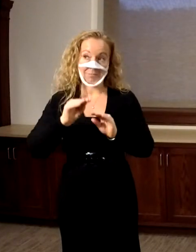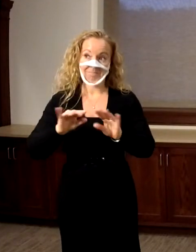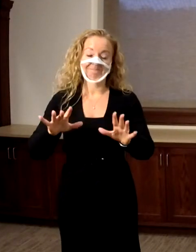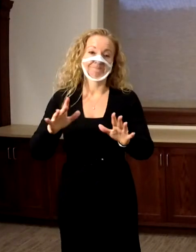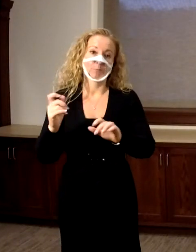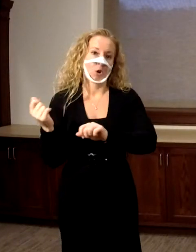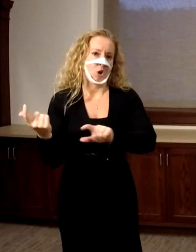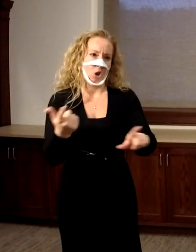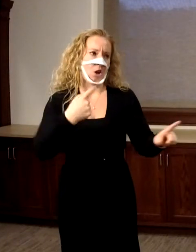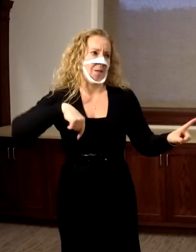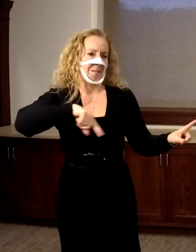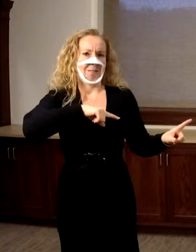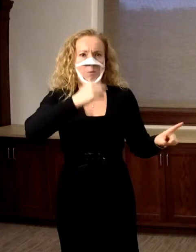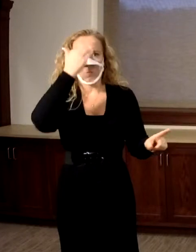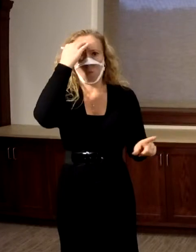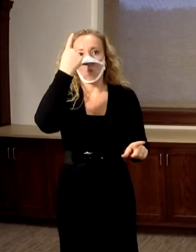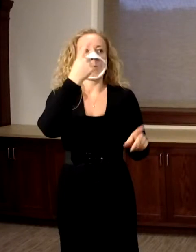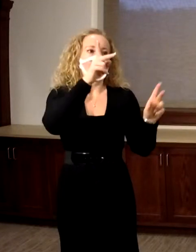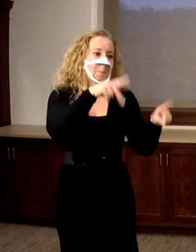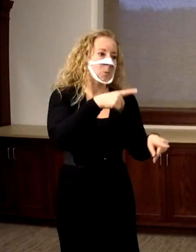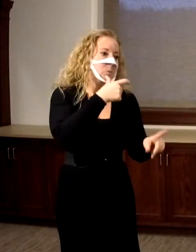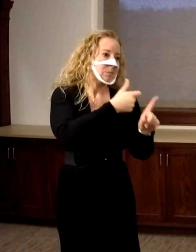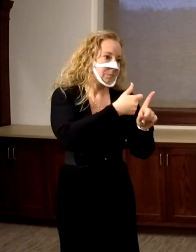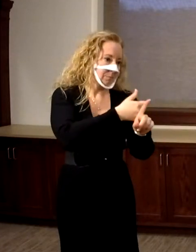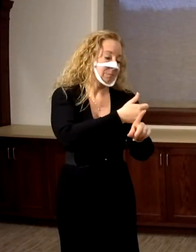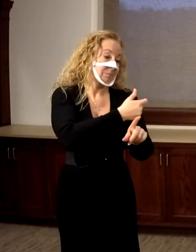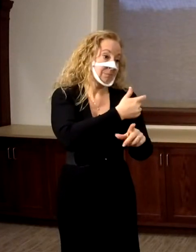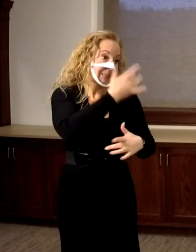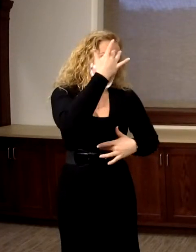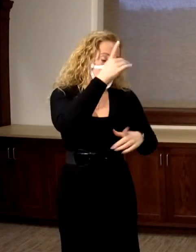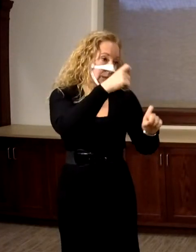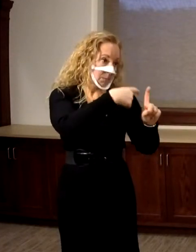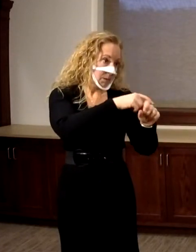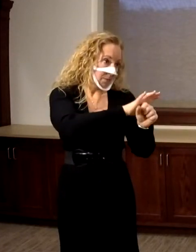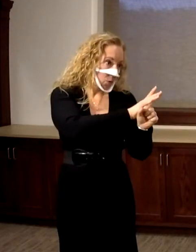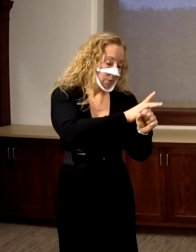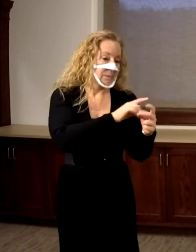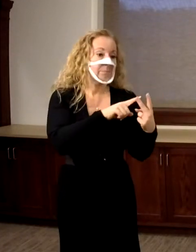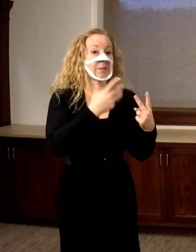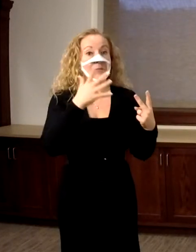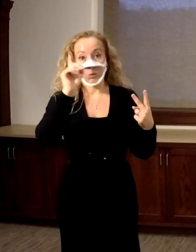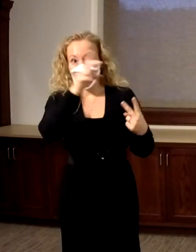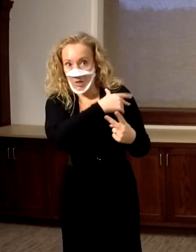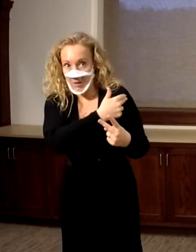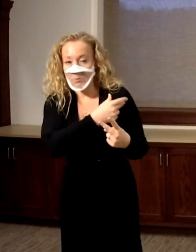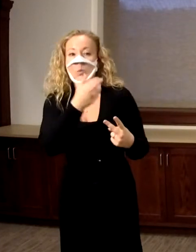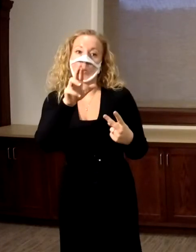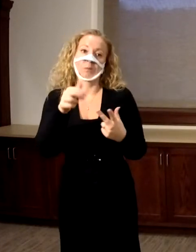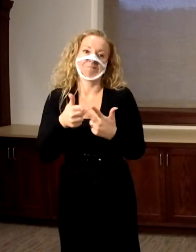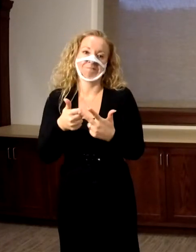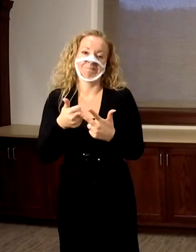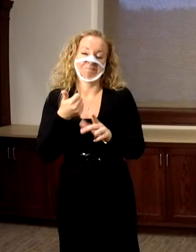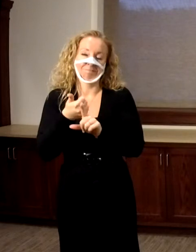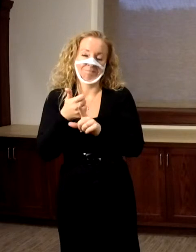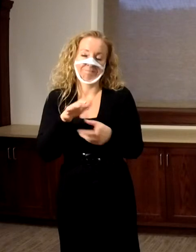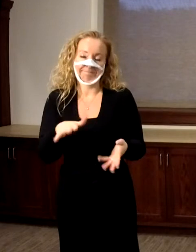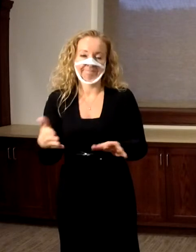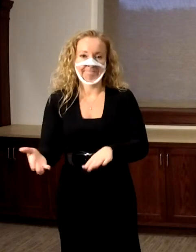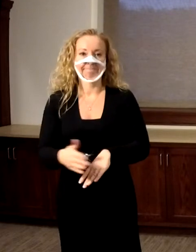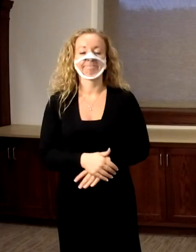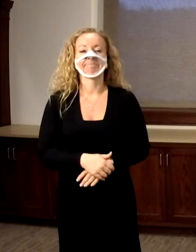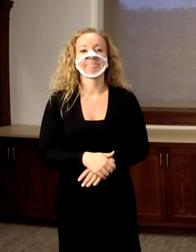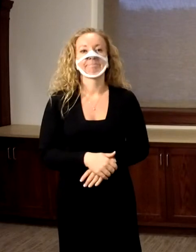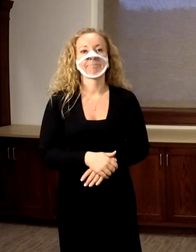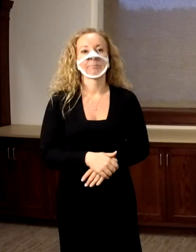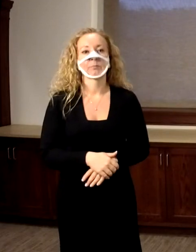had COVID, has been hospitalized, or has died. In the first third of November, the county